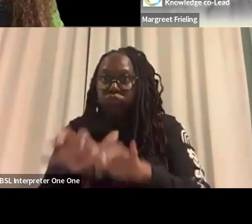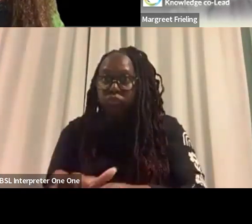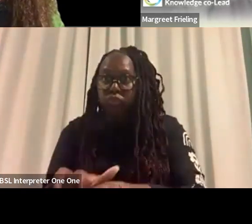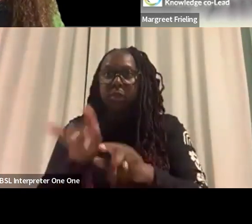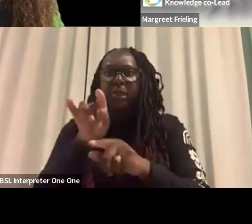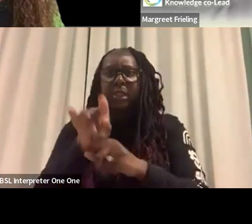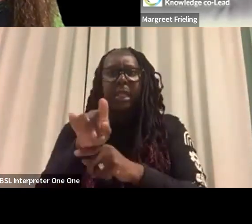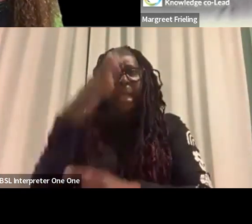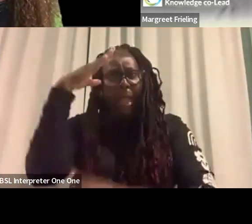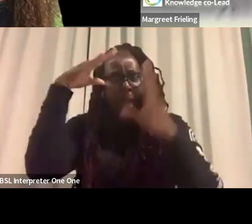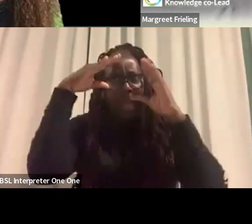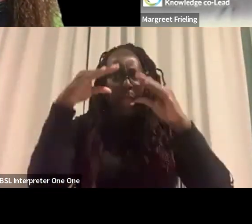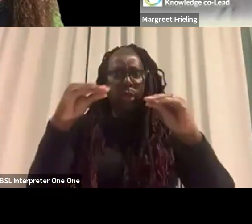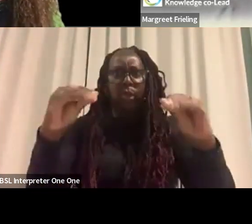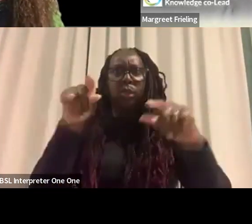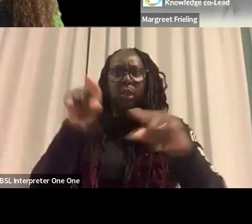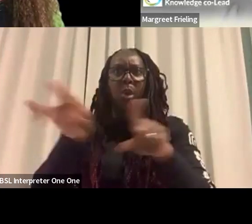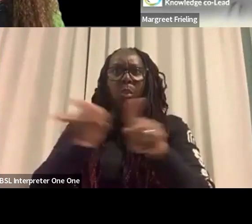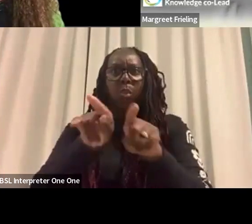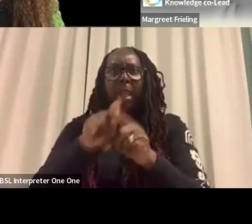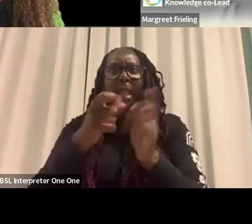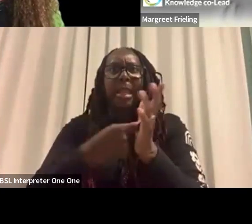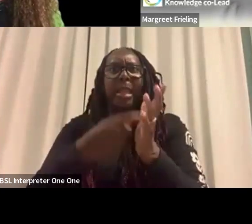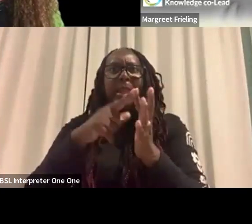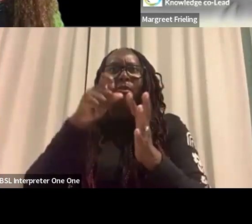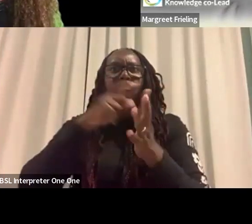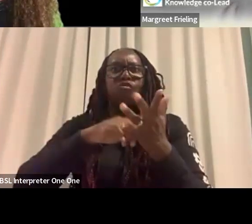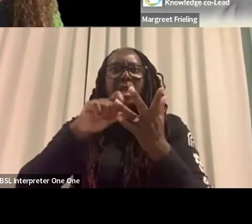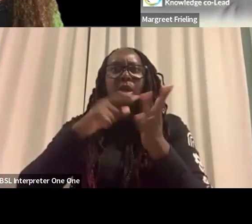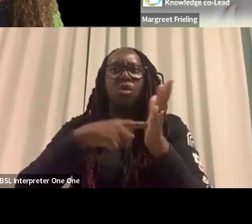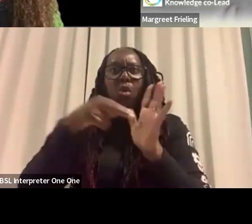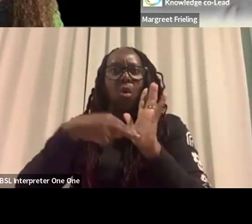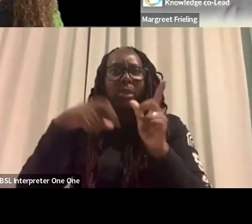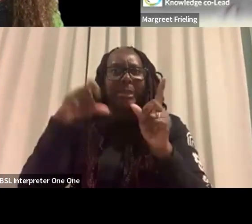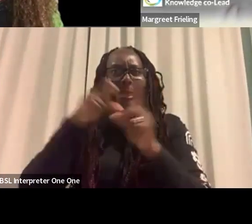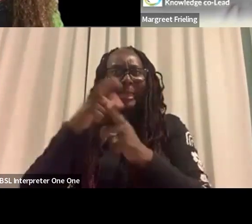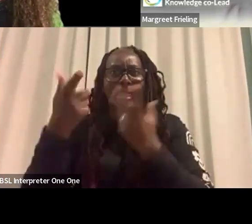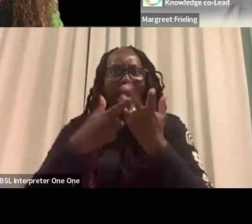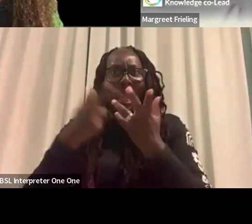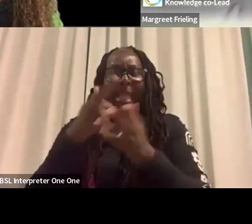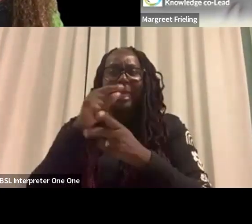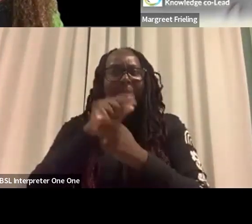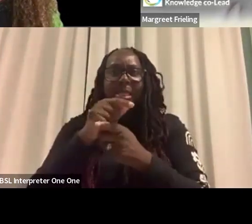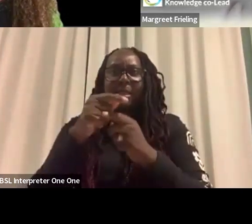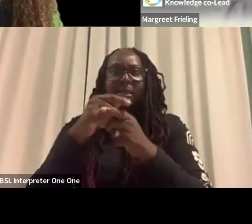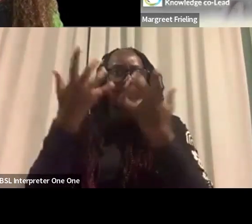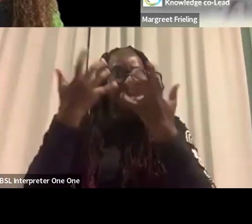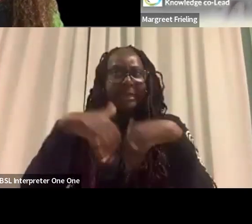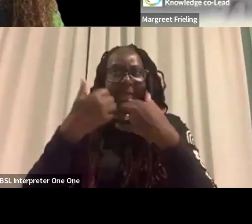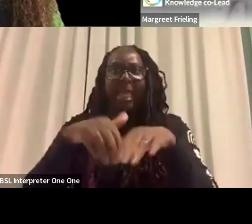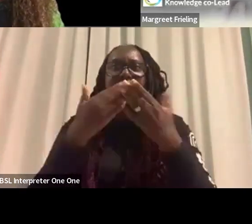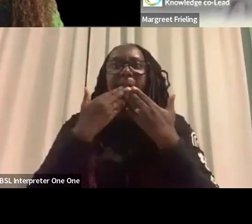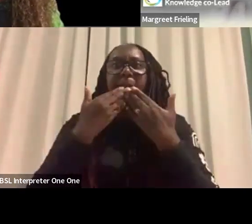kind reminder that this session will be recorded. And if you have any tech questions, please do put it in the